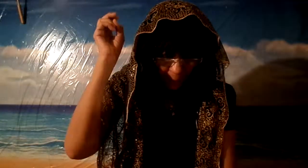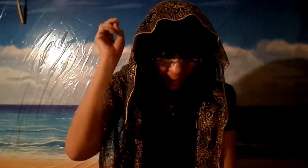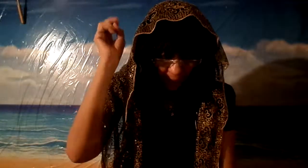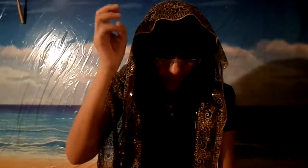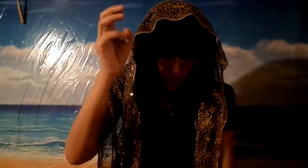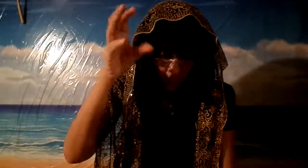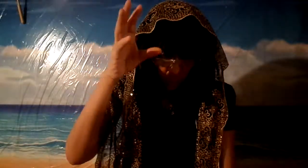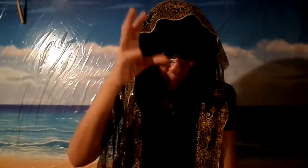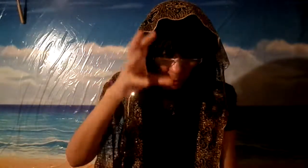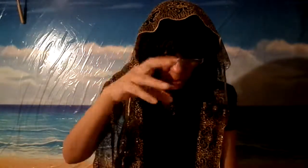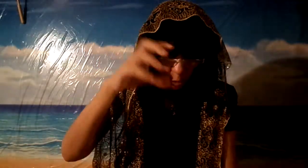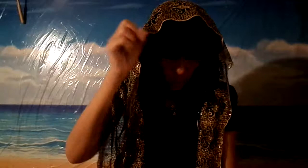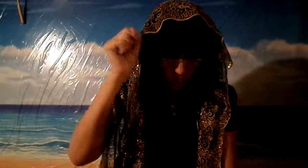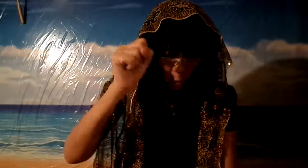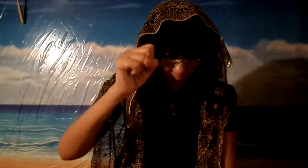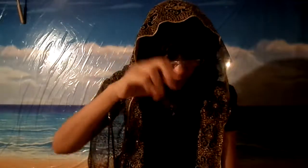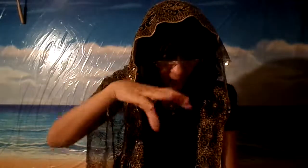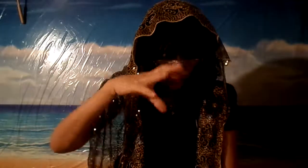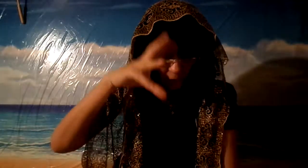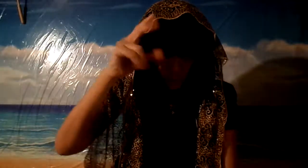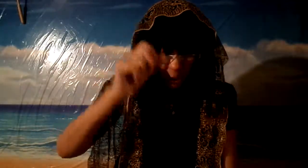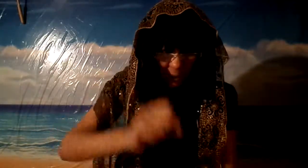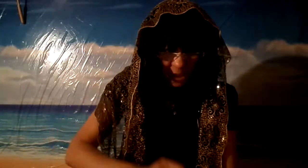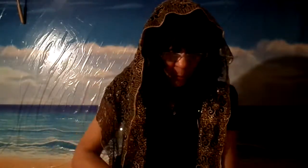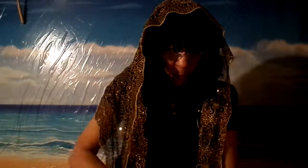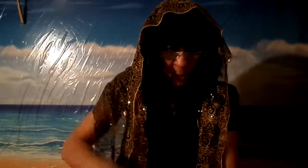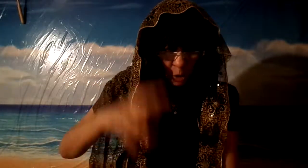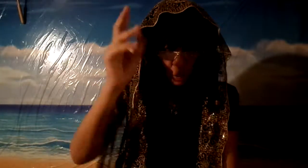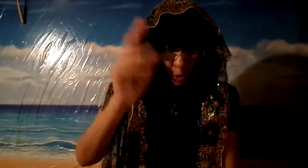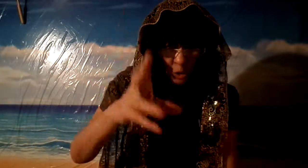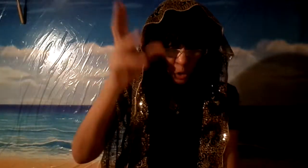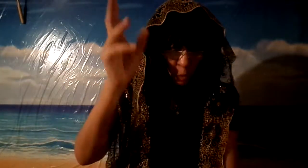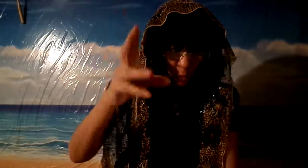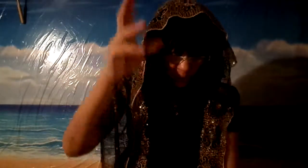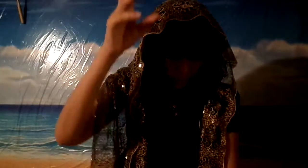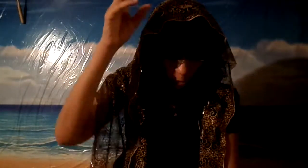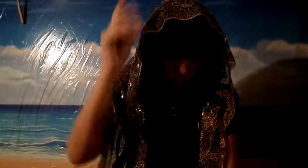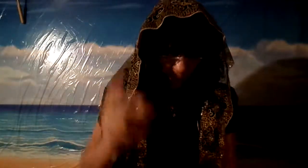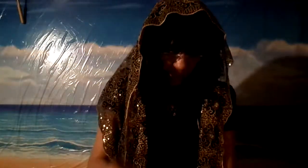then public to you, and let the spirit to use you in your body.